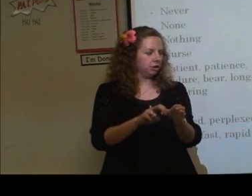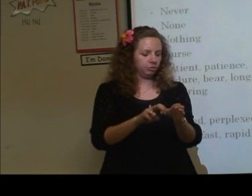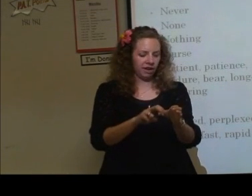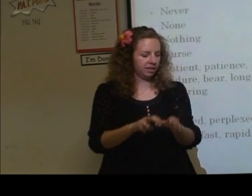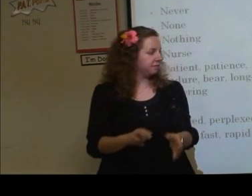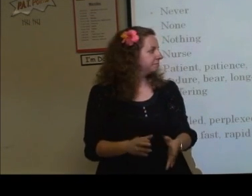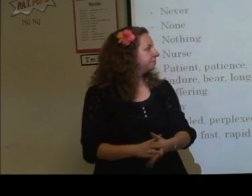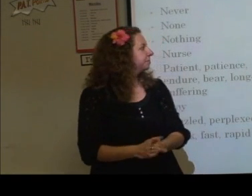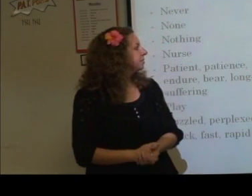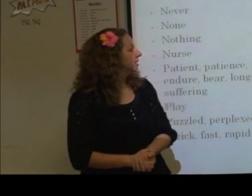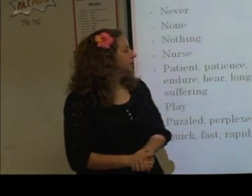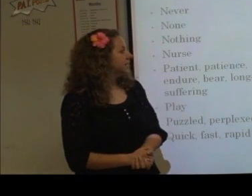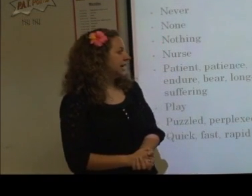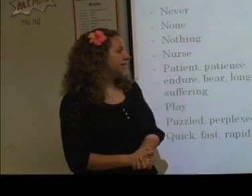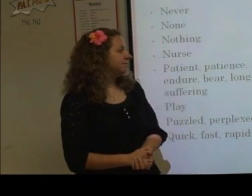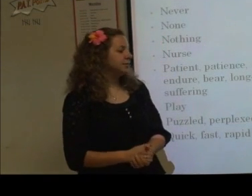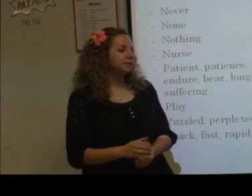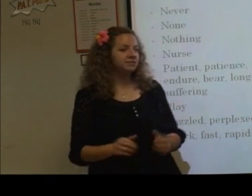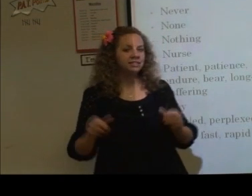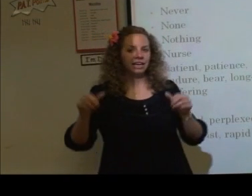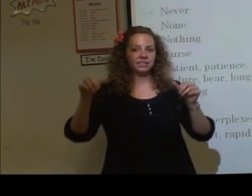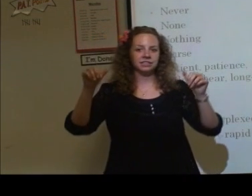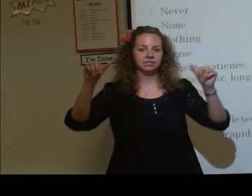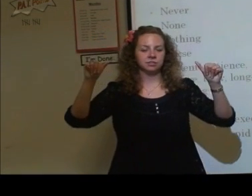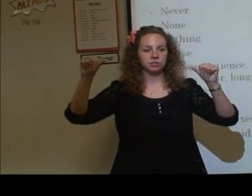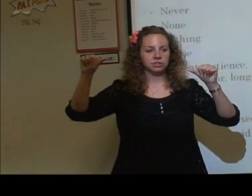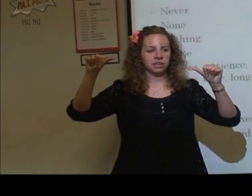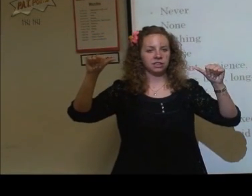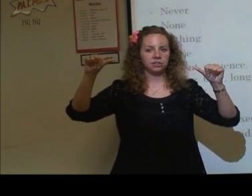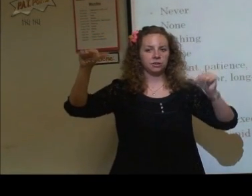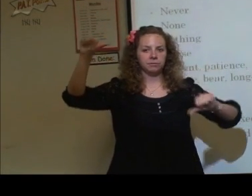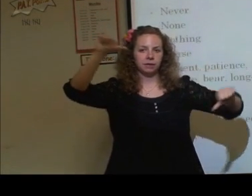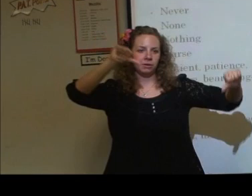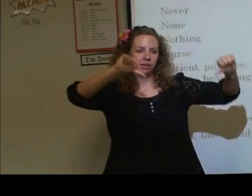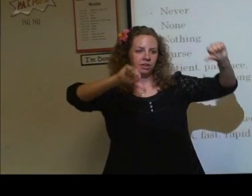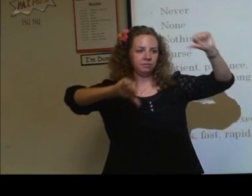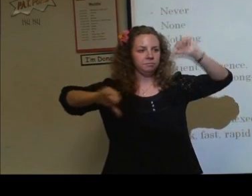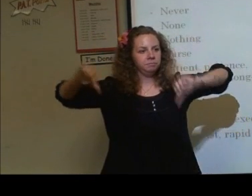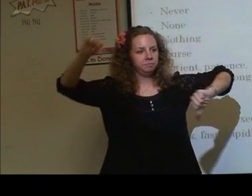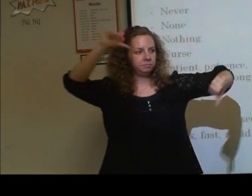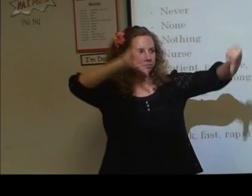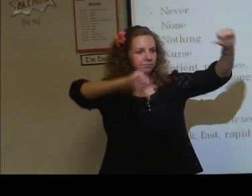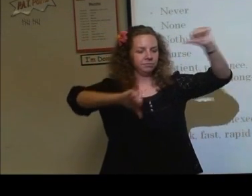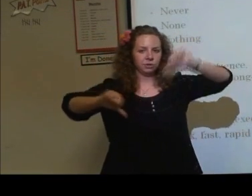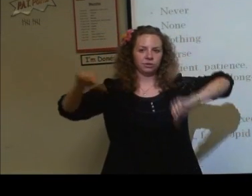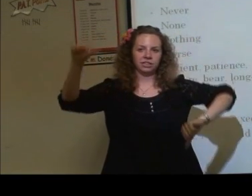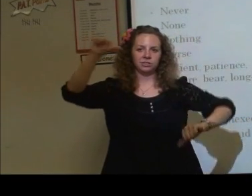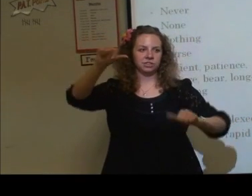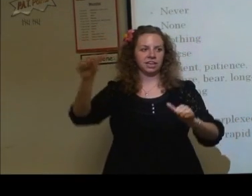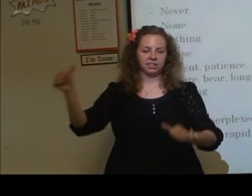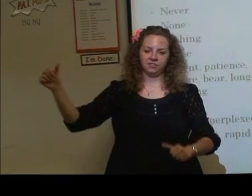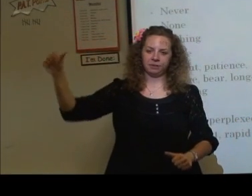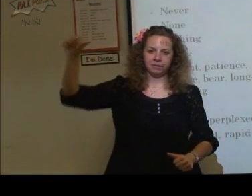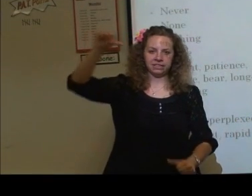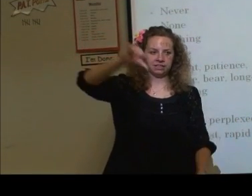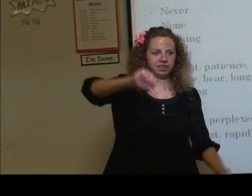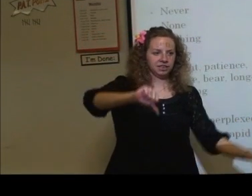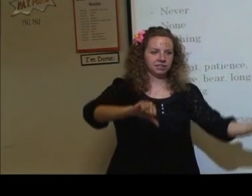a ride. Okay, then we have science. So it's kind of like your thumbs up, going down. So it's the idea of like mixing this,